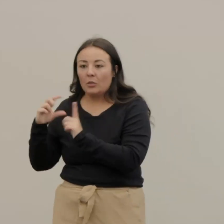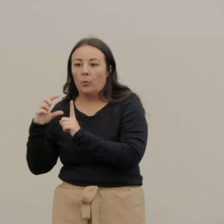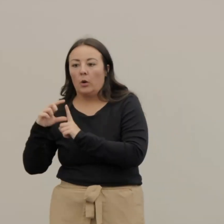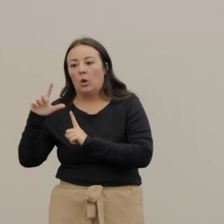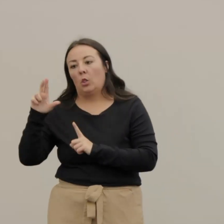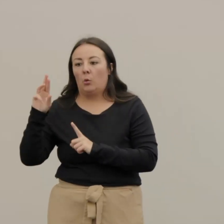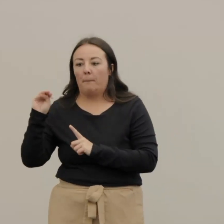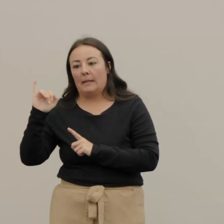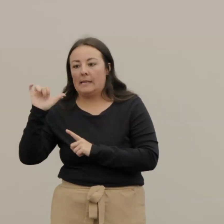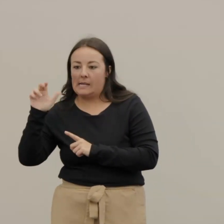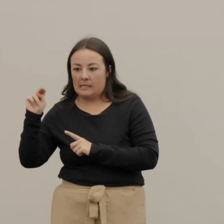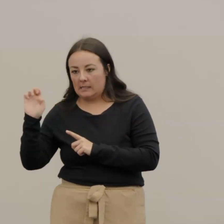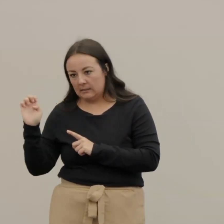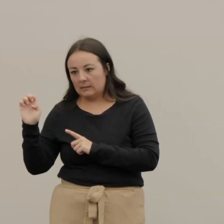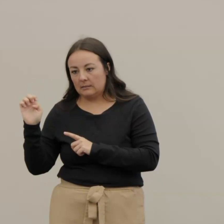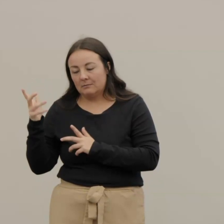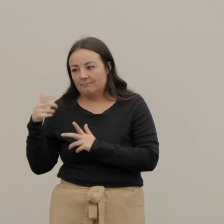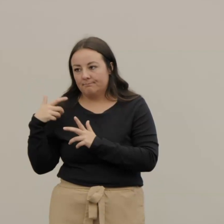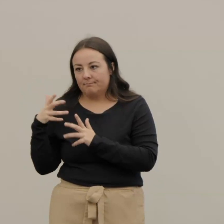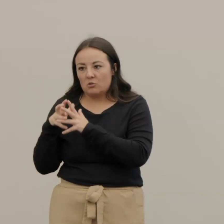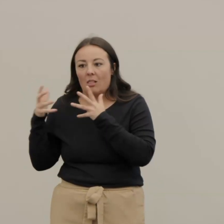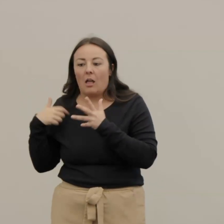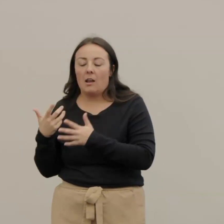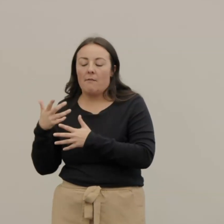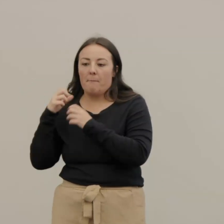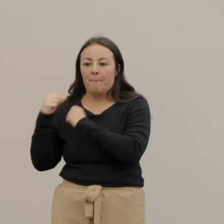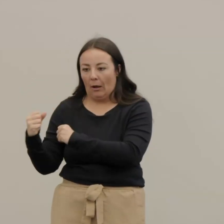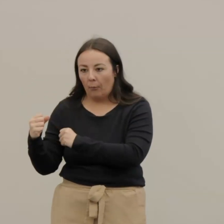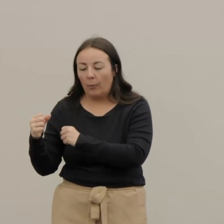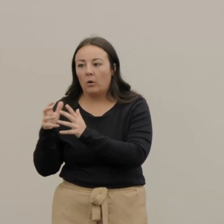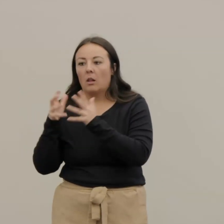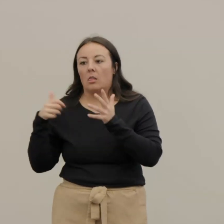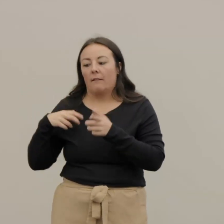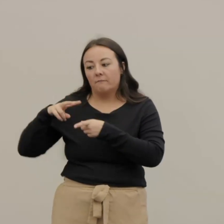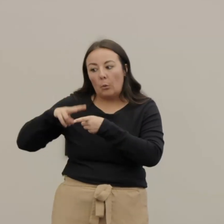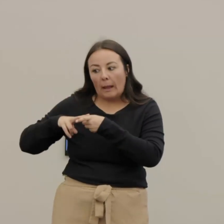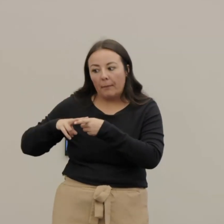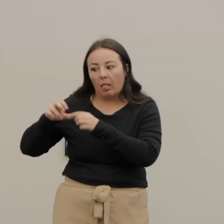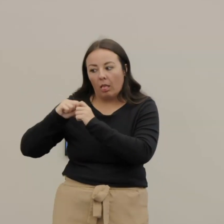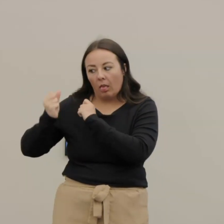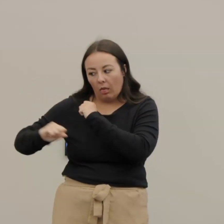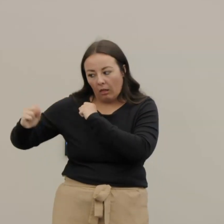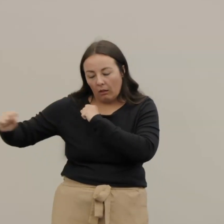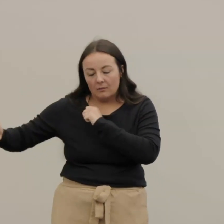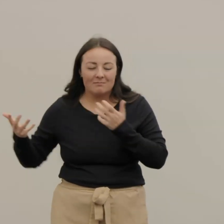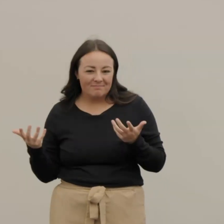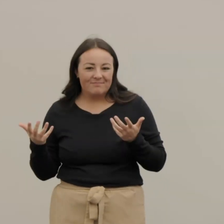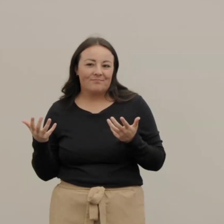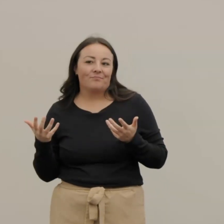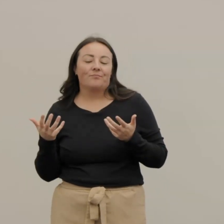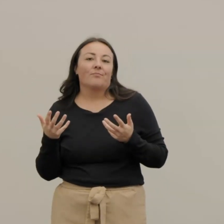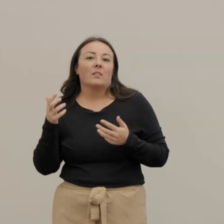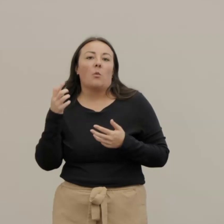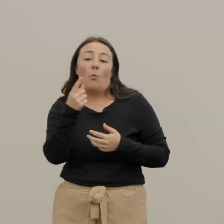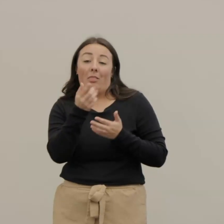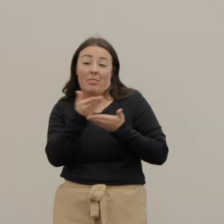It took less power. It also took a lower vocabulary layer. One